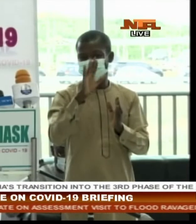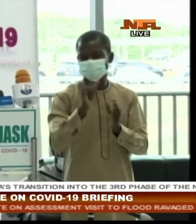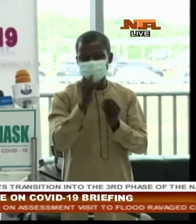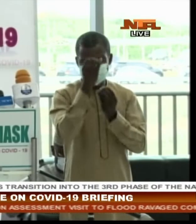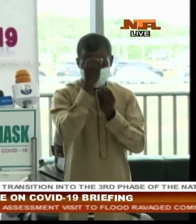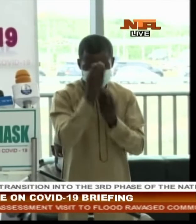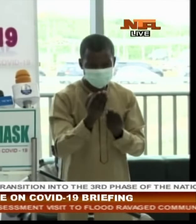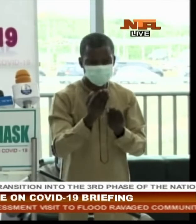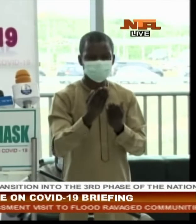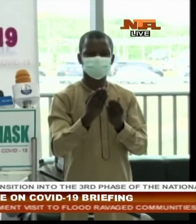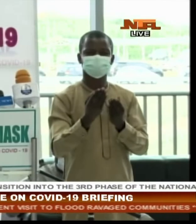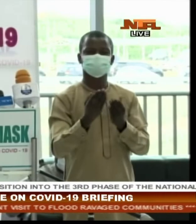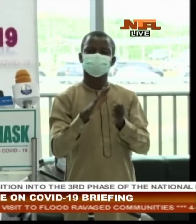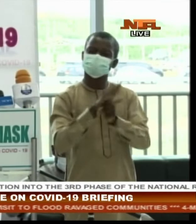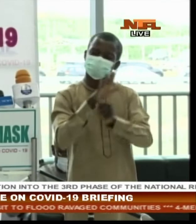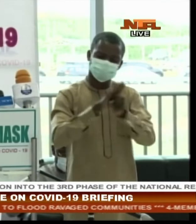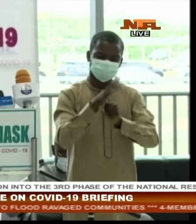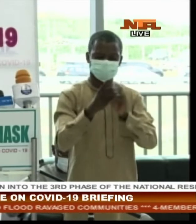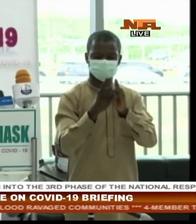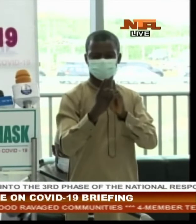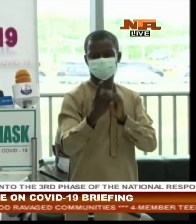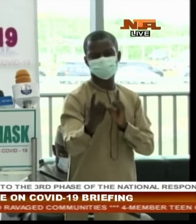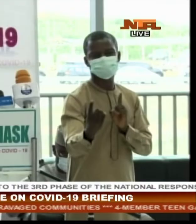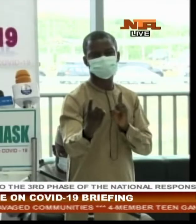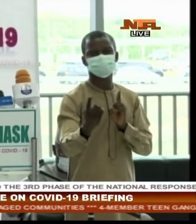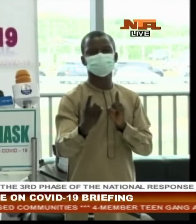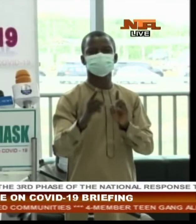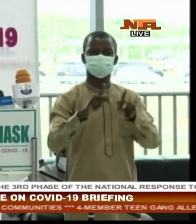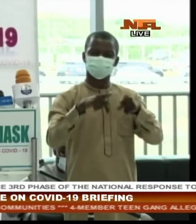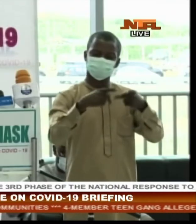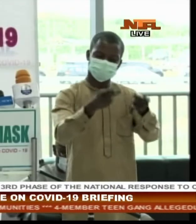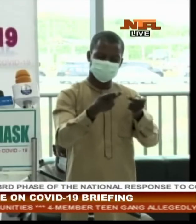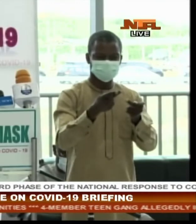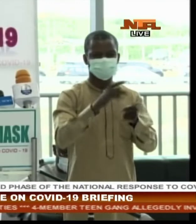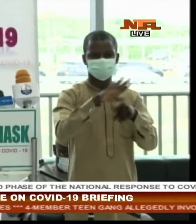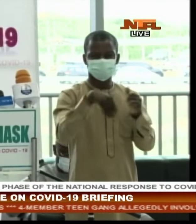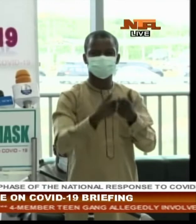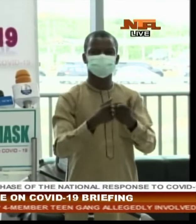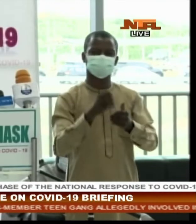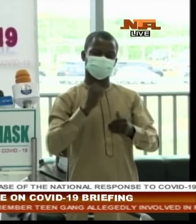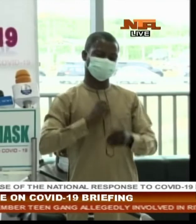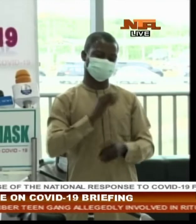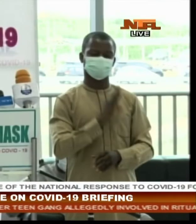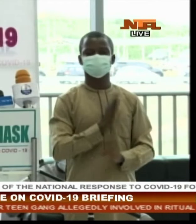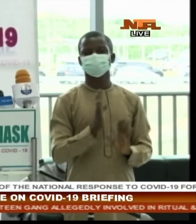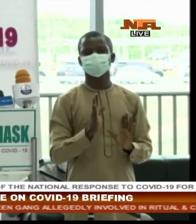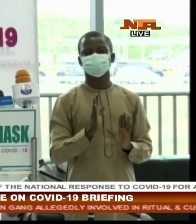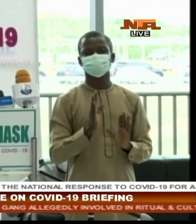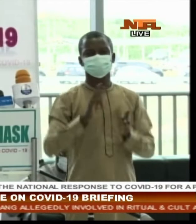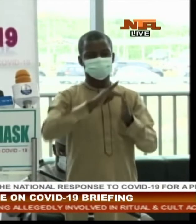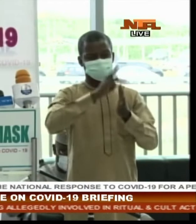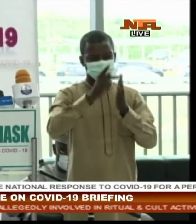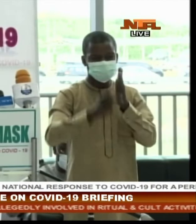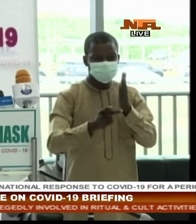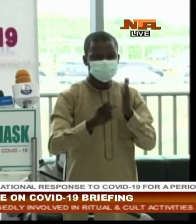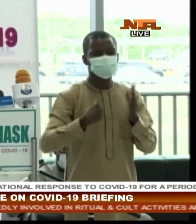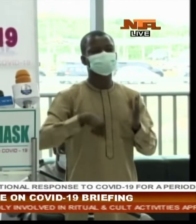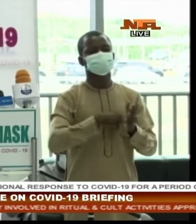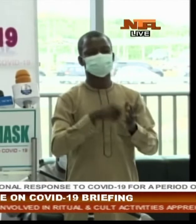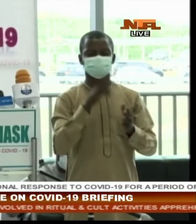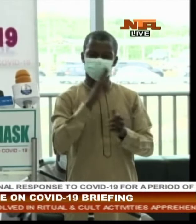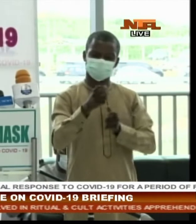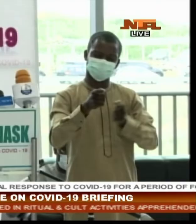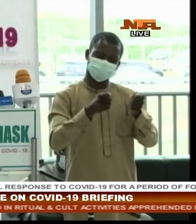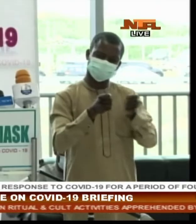and preserving the health care of workers in their employ. For the public sector, we are